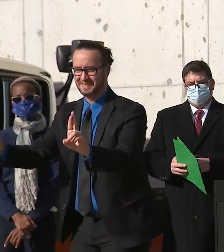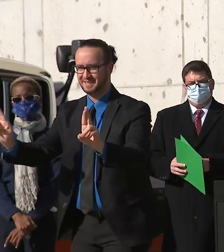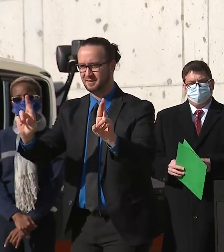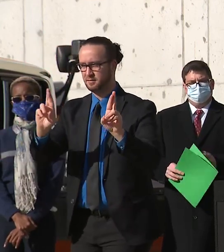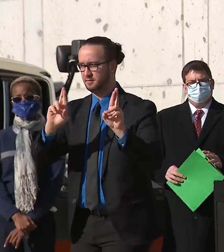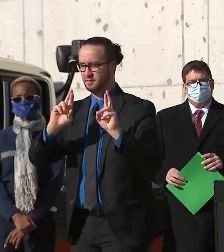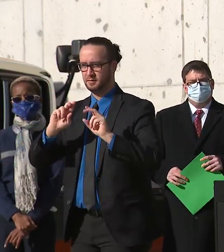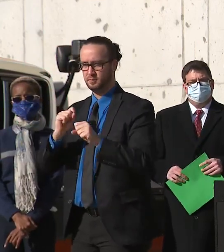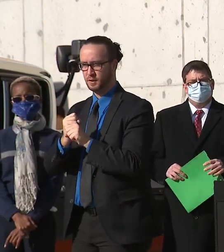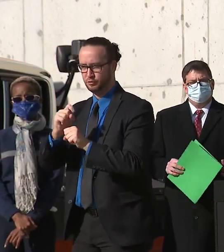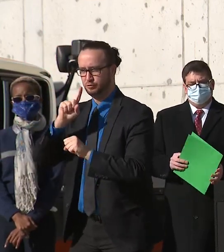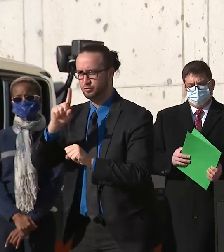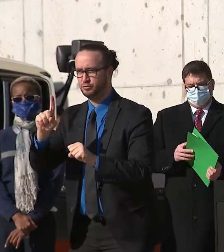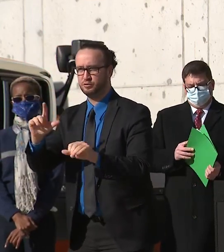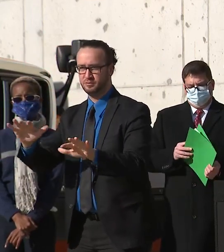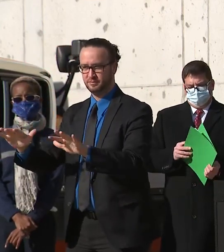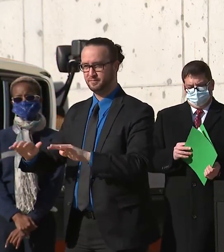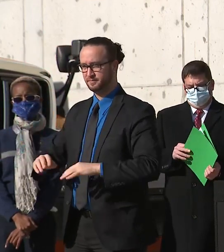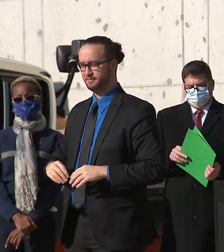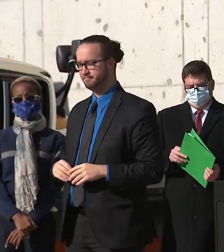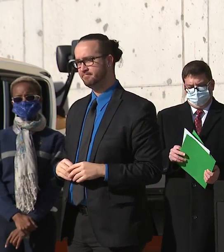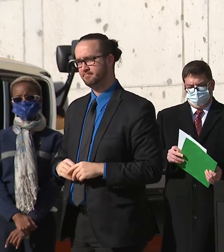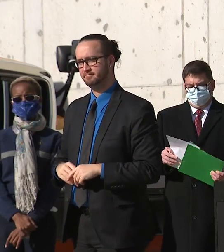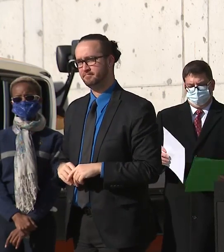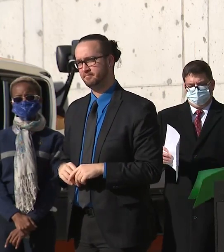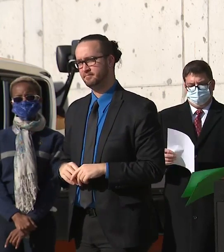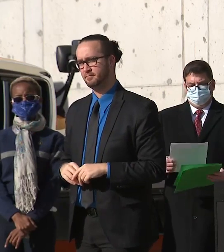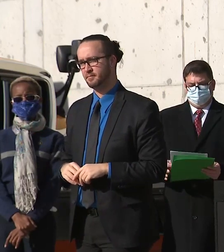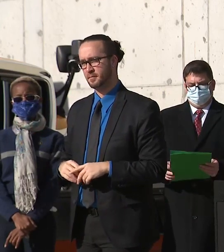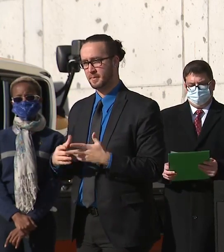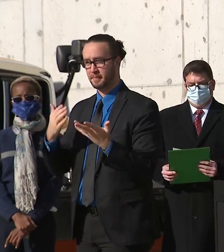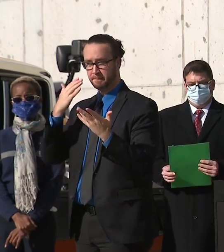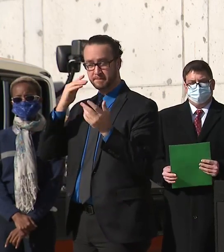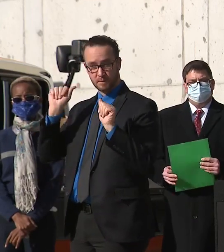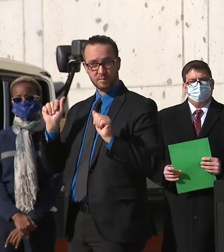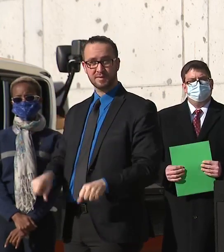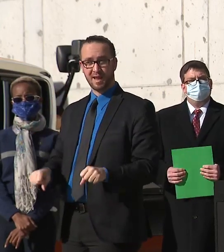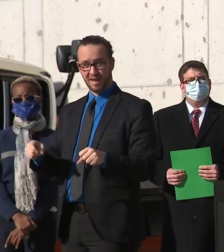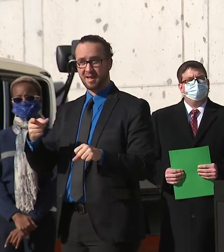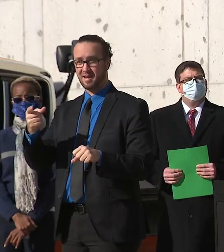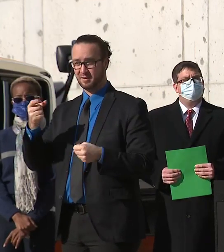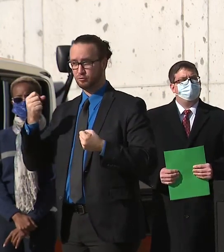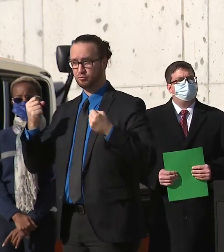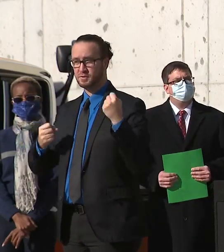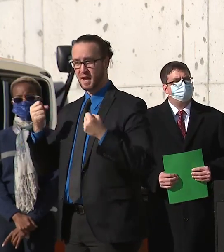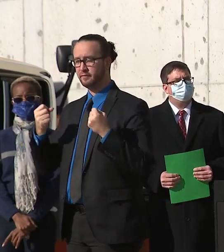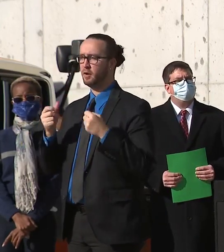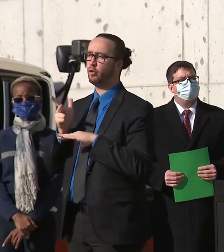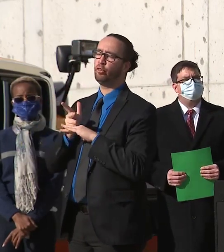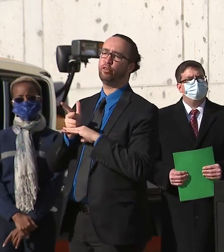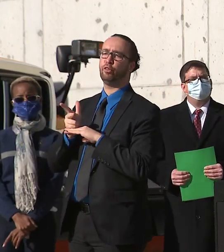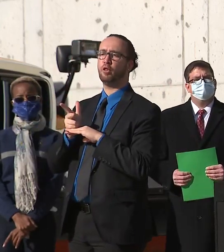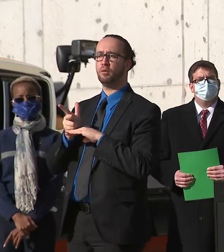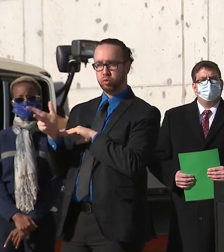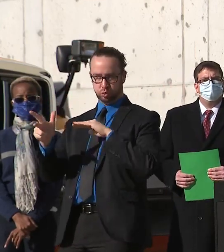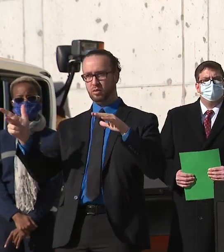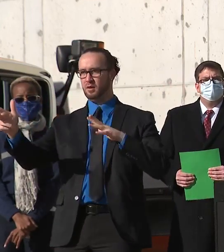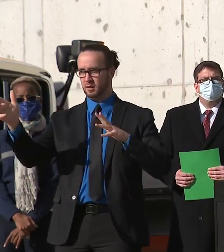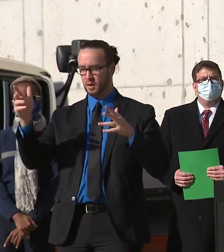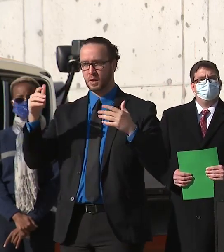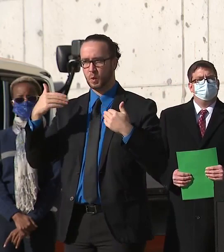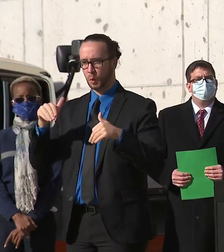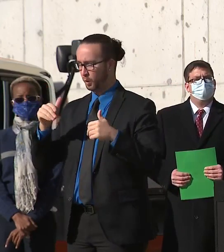Winter weather often causes driving conditions to change rapidly, so we encourage residents to refrain from traveling during the storm. So again, that means